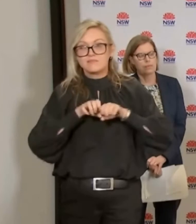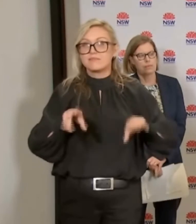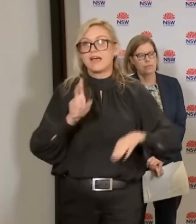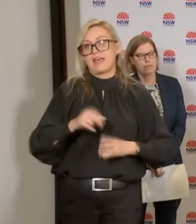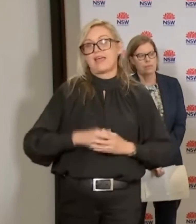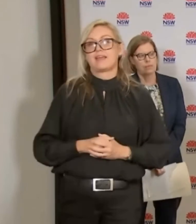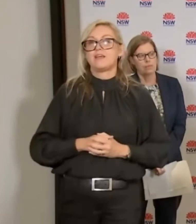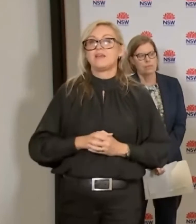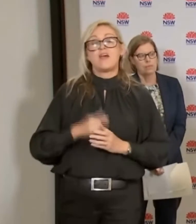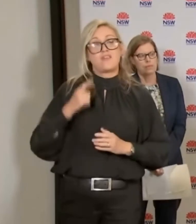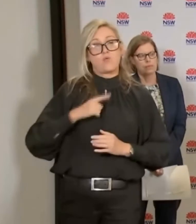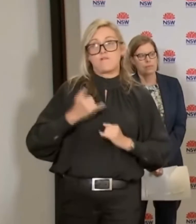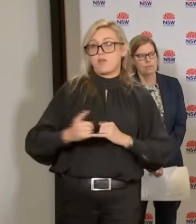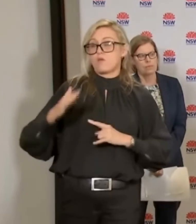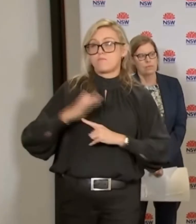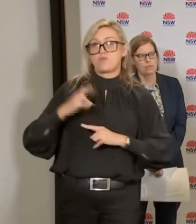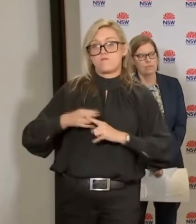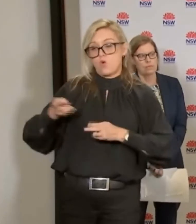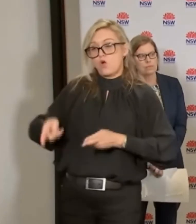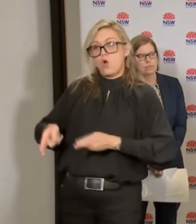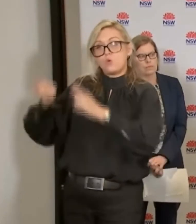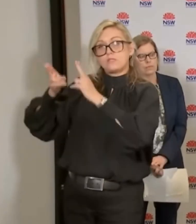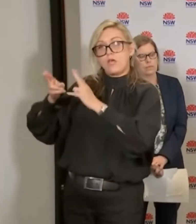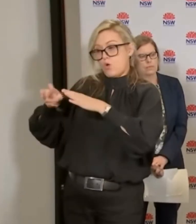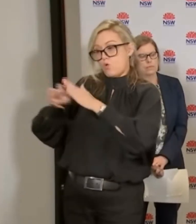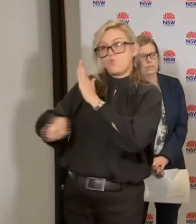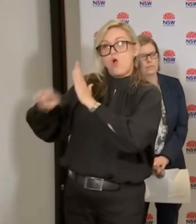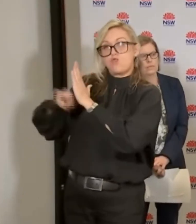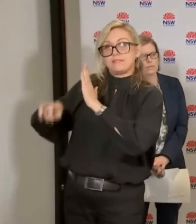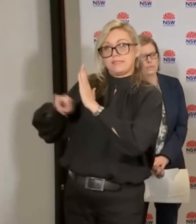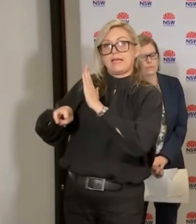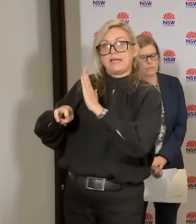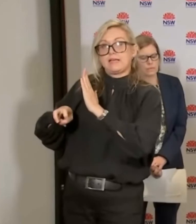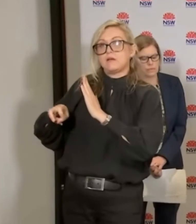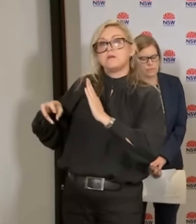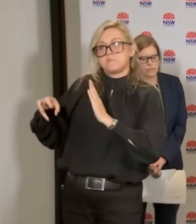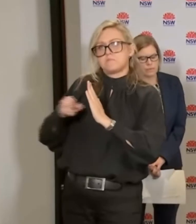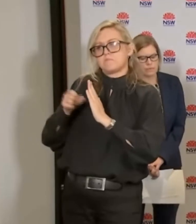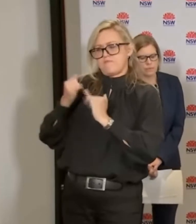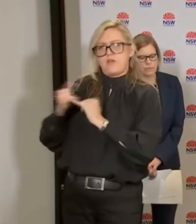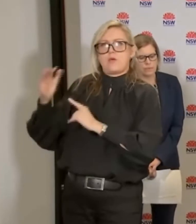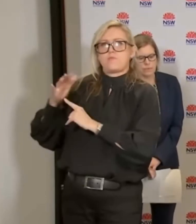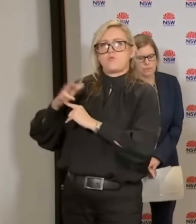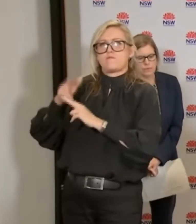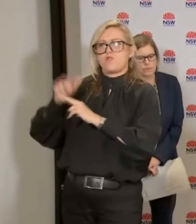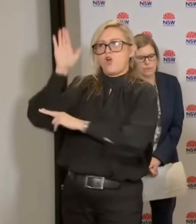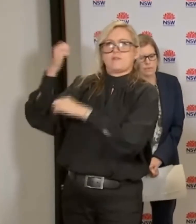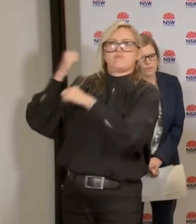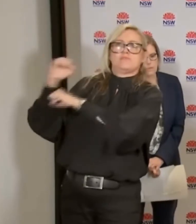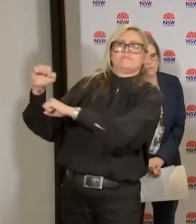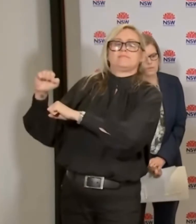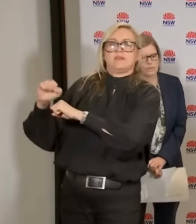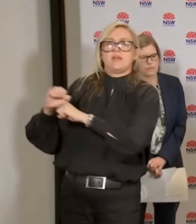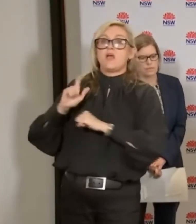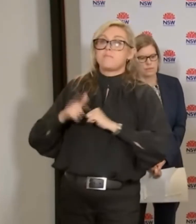that system is vaccinated, and that's not just the first shot. Obviously, you need 2 jabs of Pfizer. You need the first shot now and then the second shot in 3 weeks'